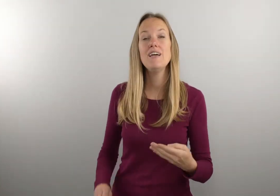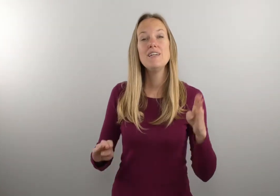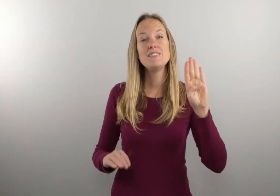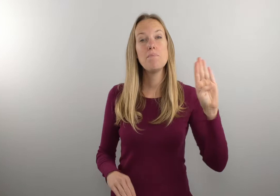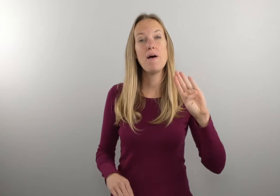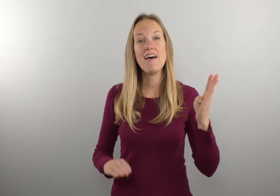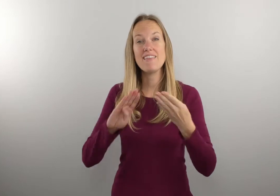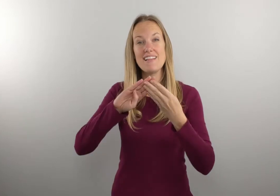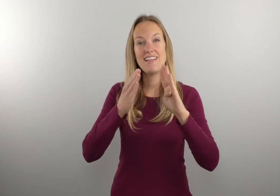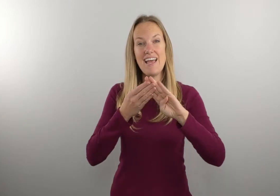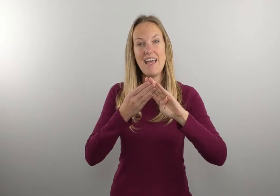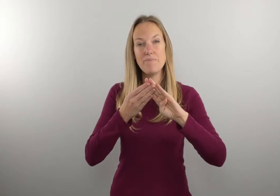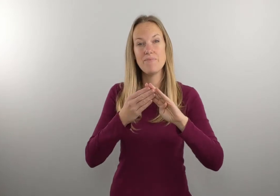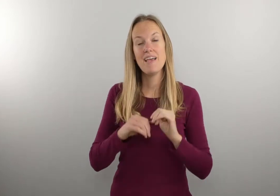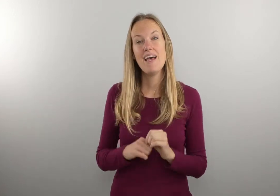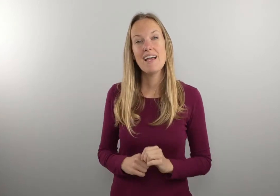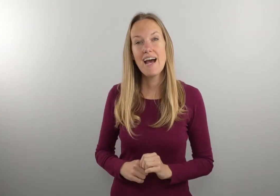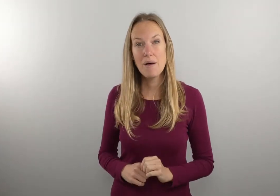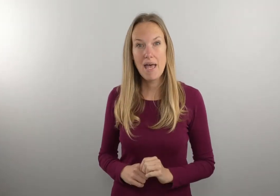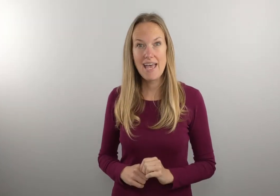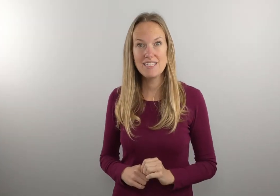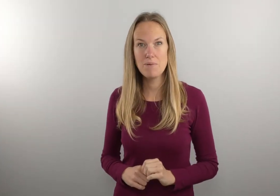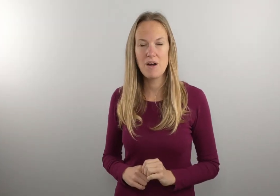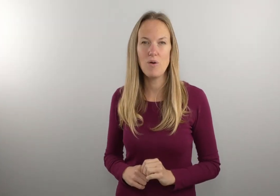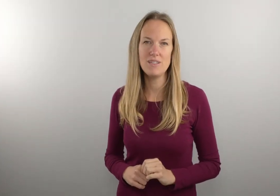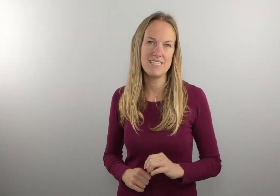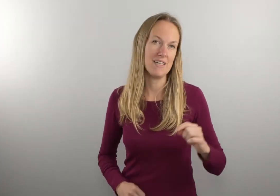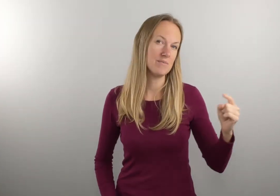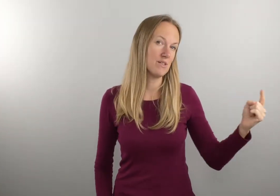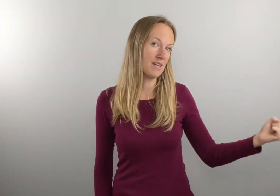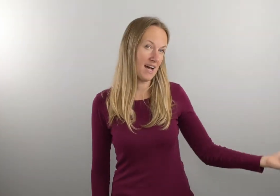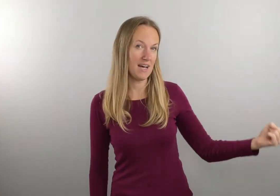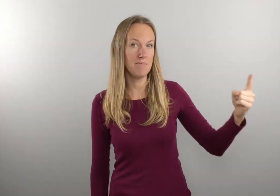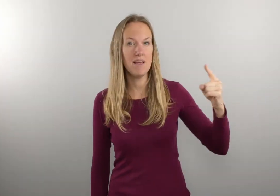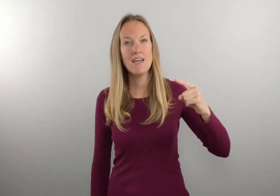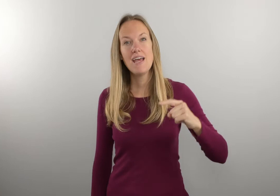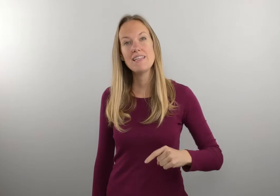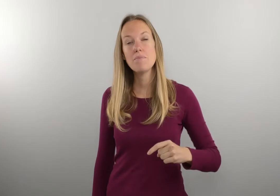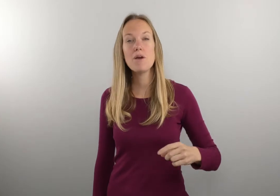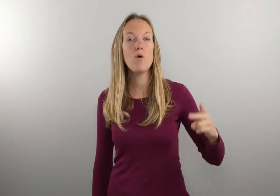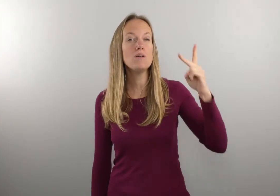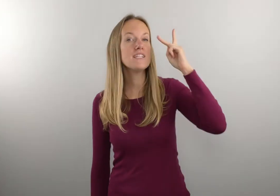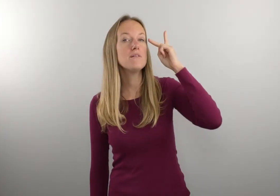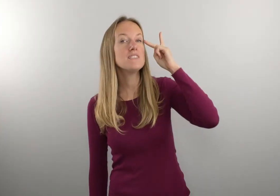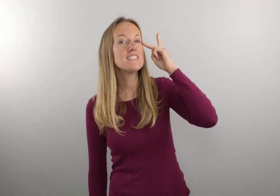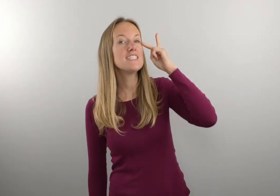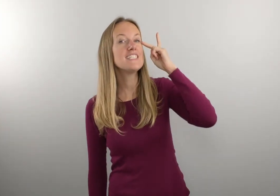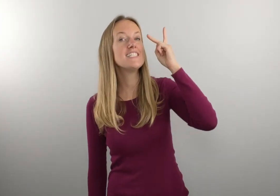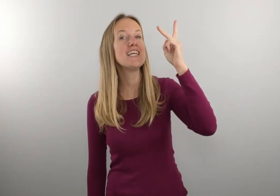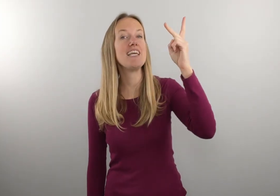to Bethlehem." Come and behold him. So come, and then behold him, it's to see.